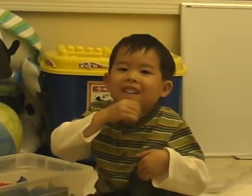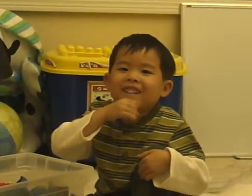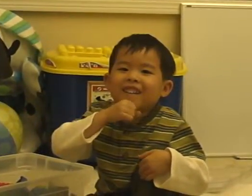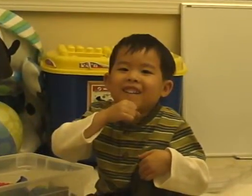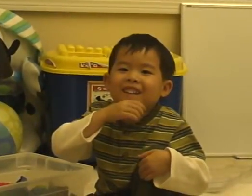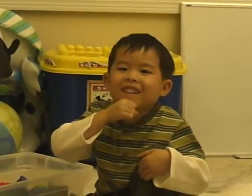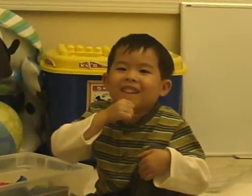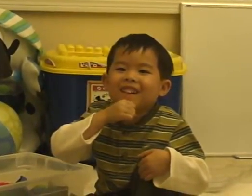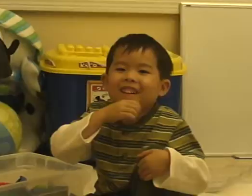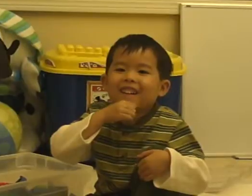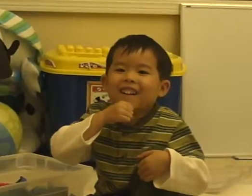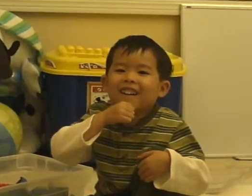Banana?